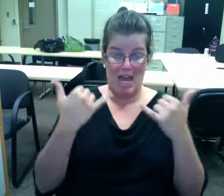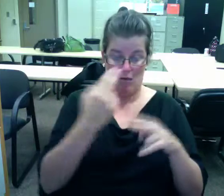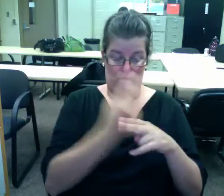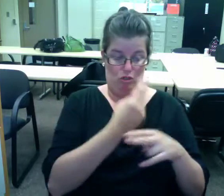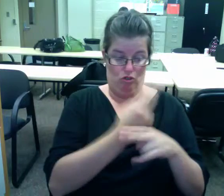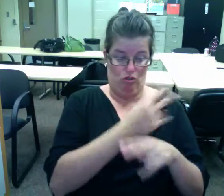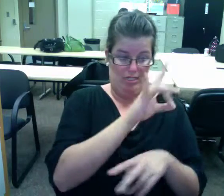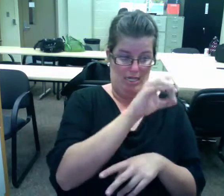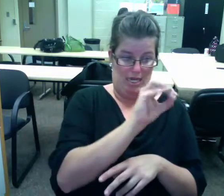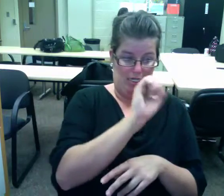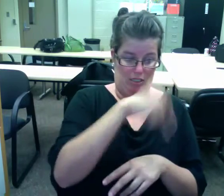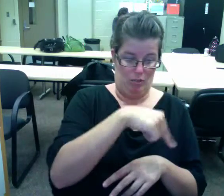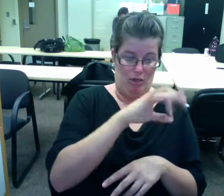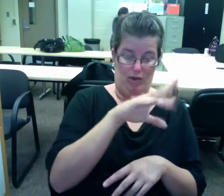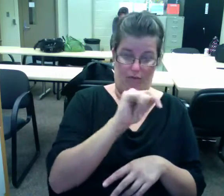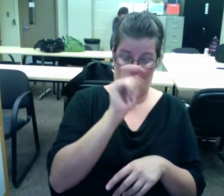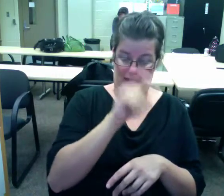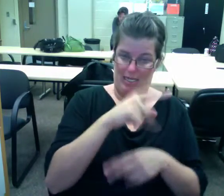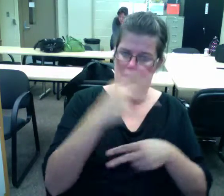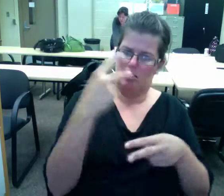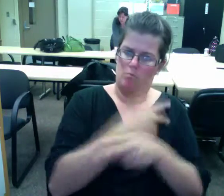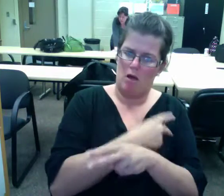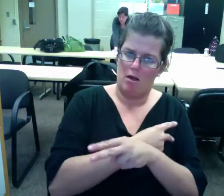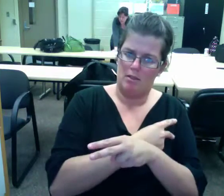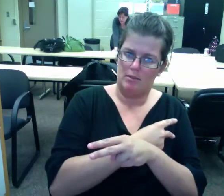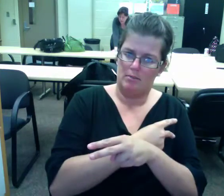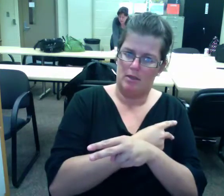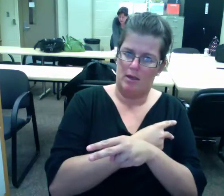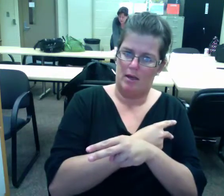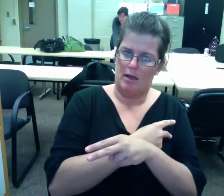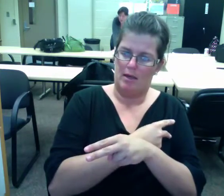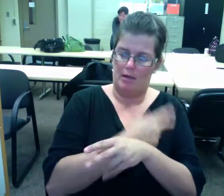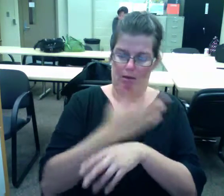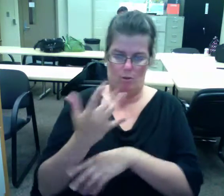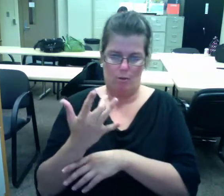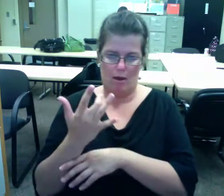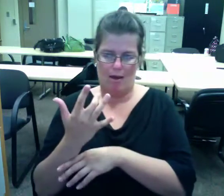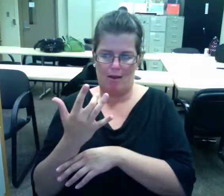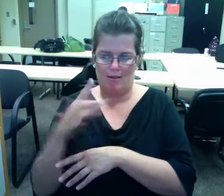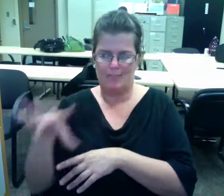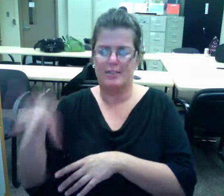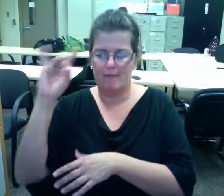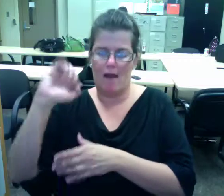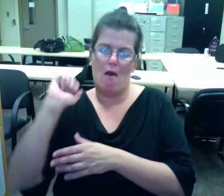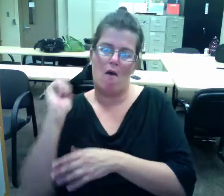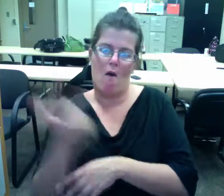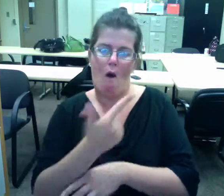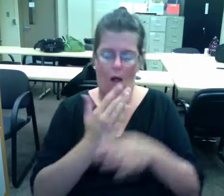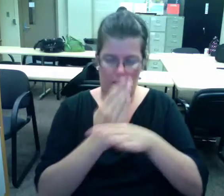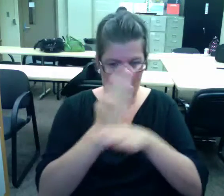the total amount of wood that we'll need. And you're right, the answer is